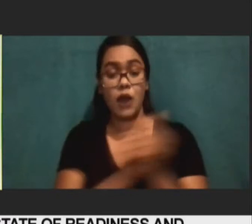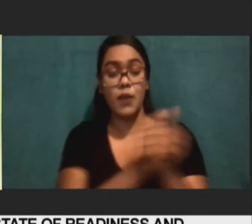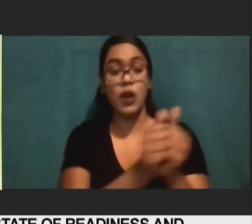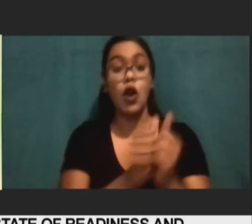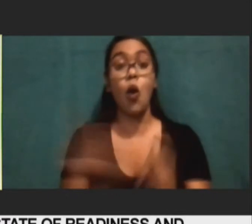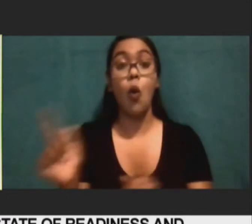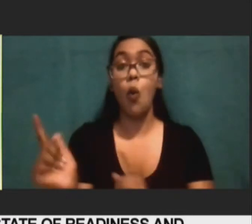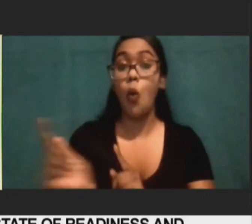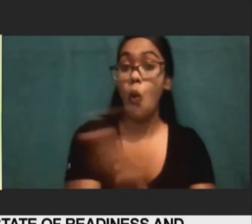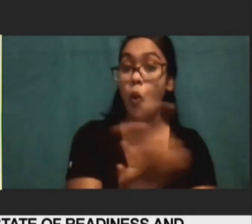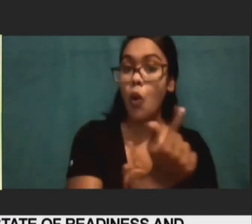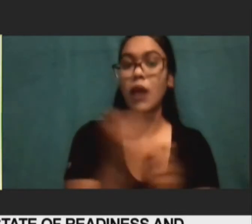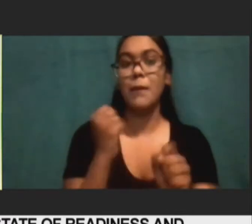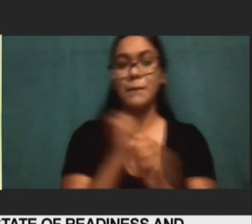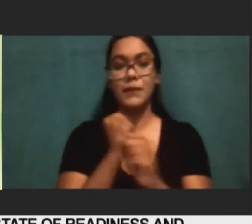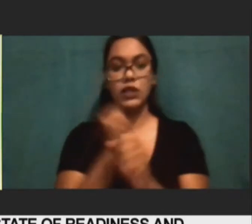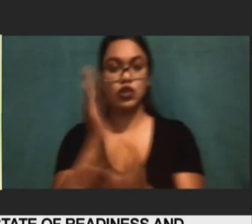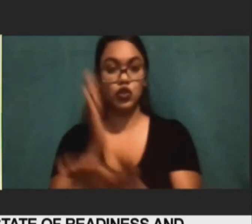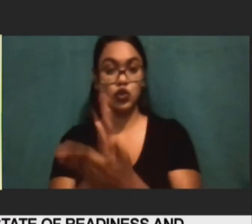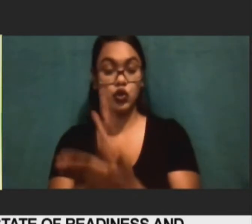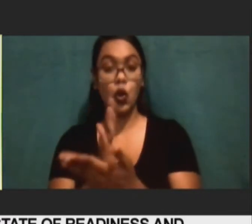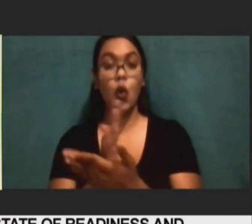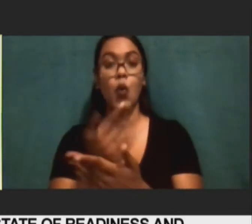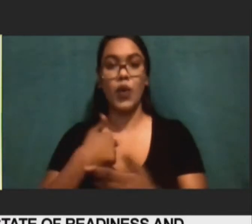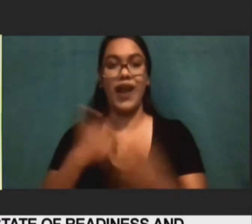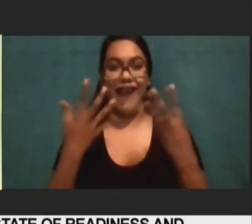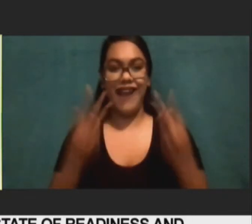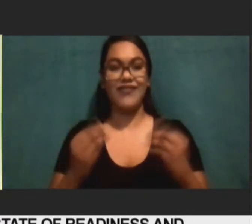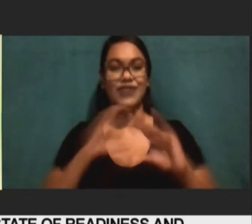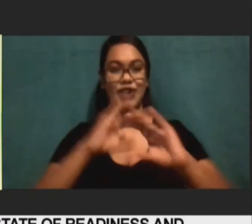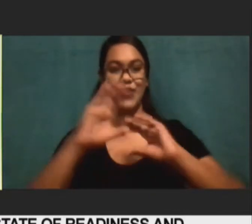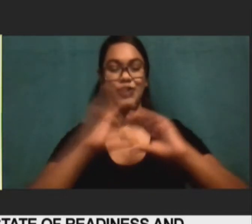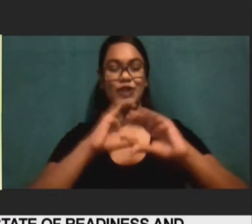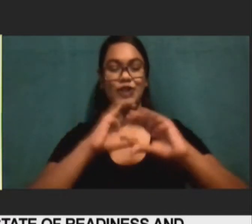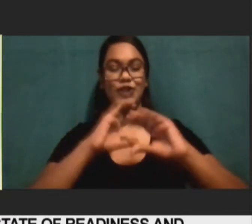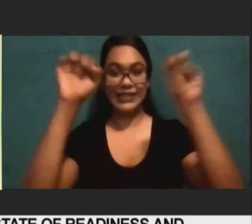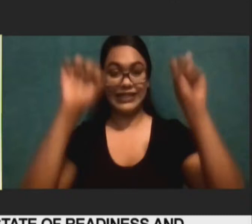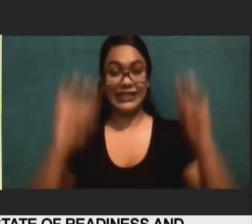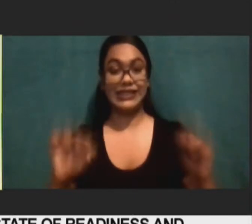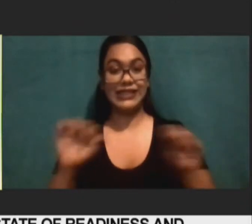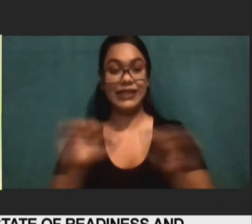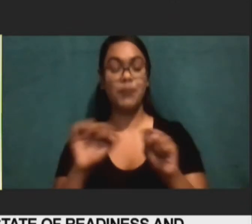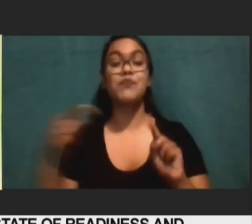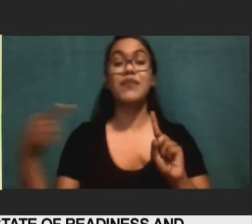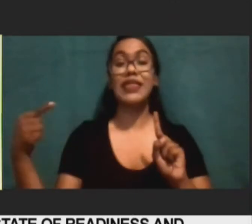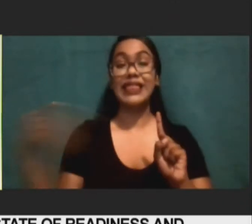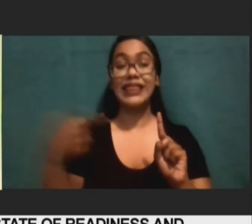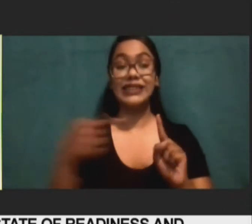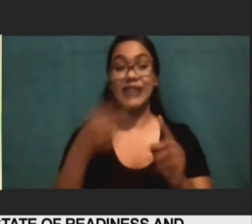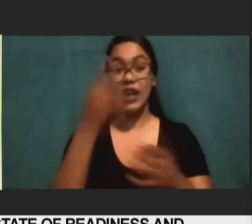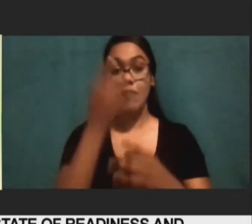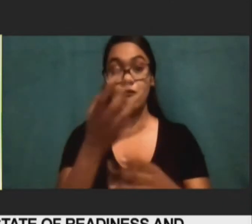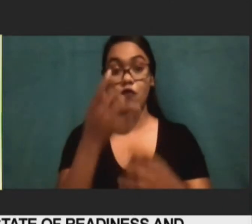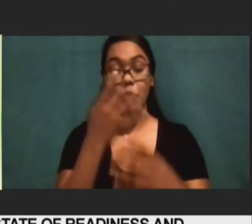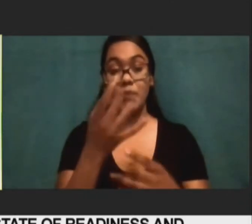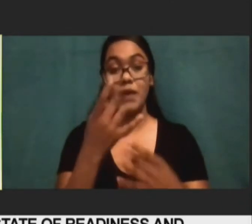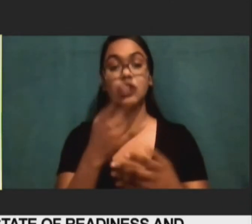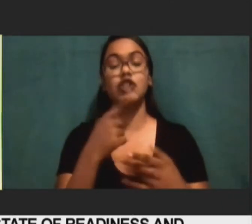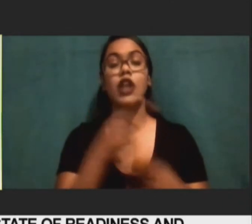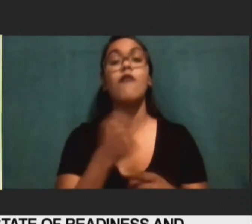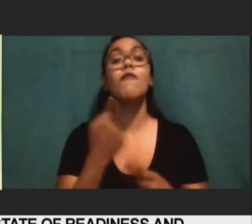collaborating with our communication systems to make sure that information that is sent out in the community is information that is